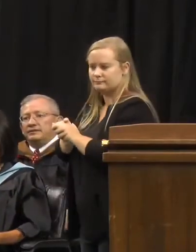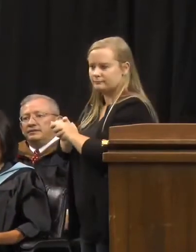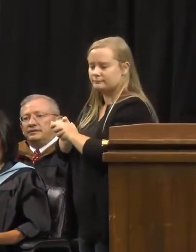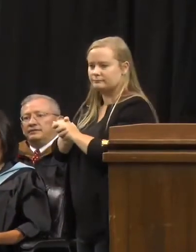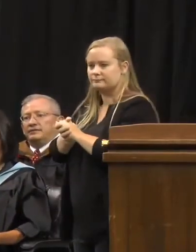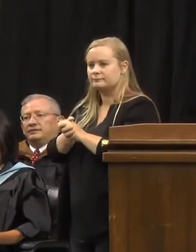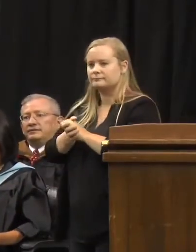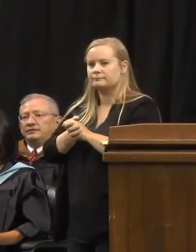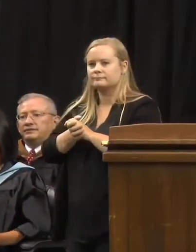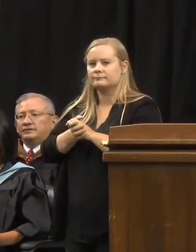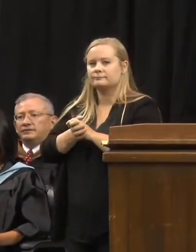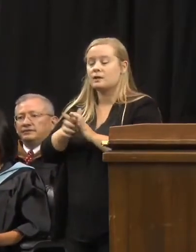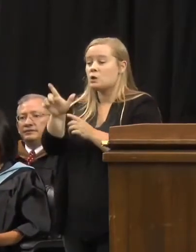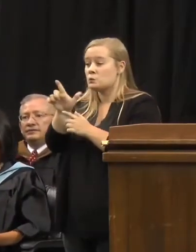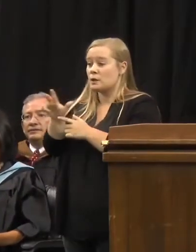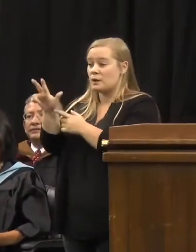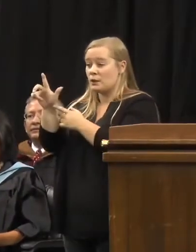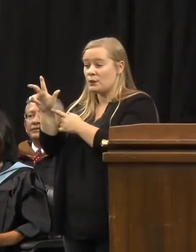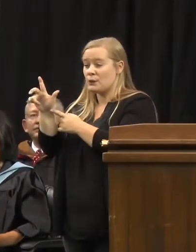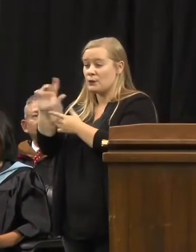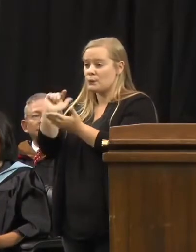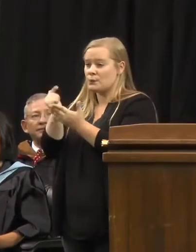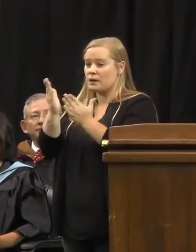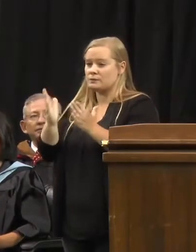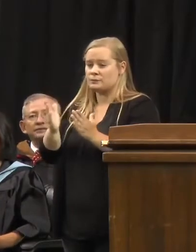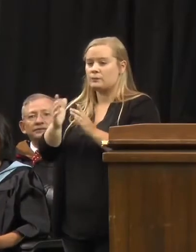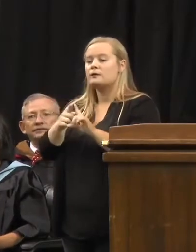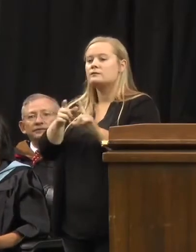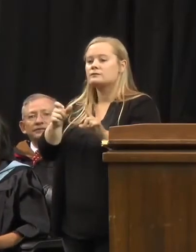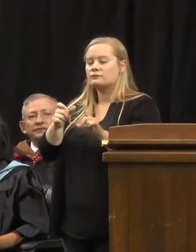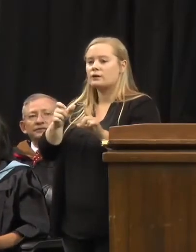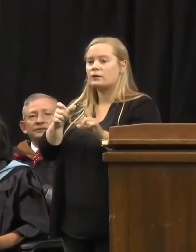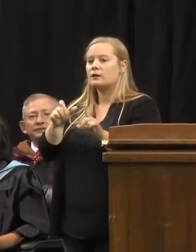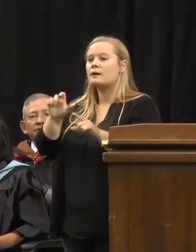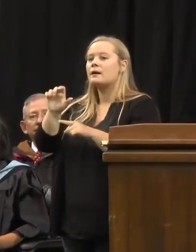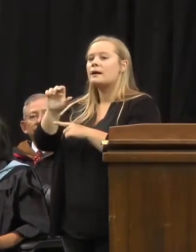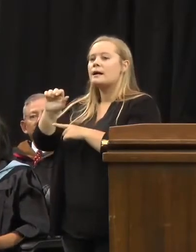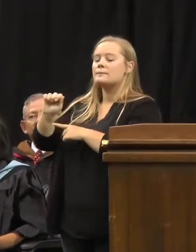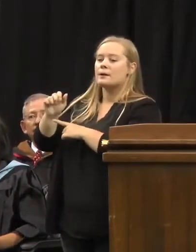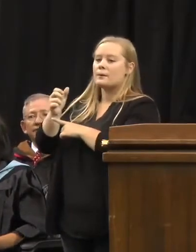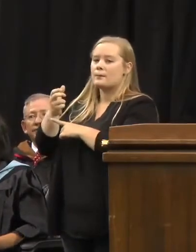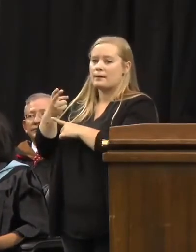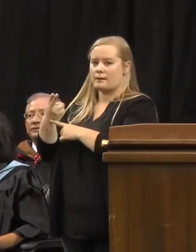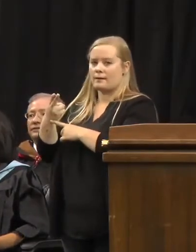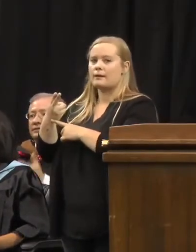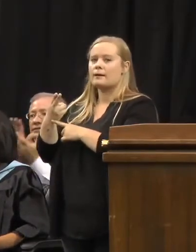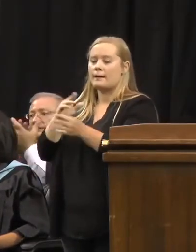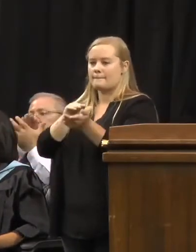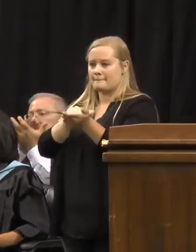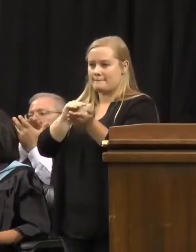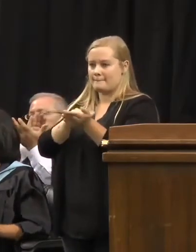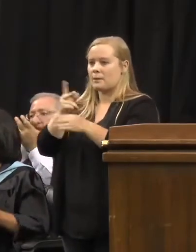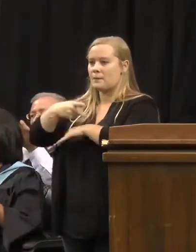And the 23 graduates from Arrowhead Park Medical Academy.